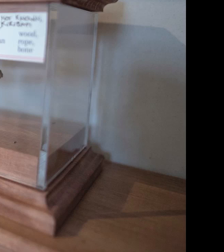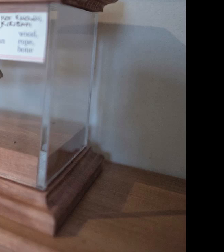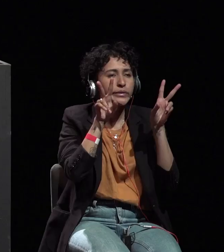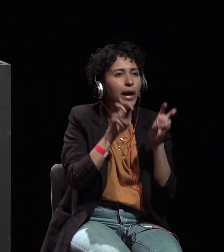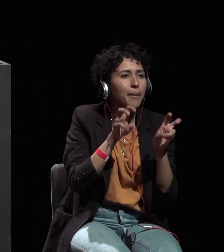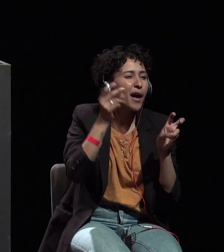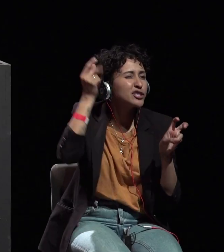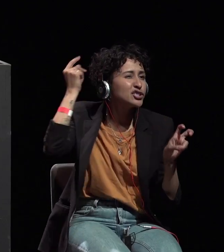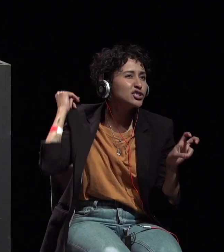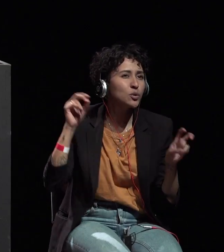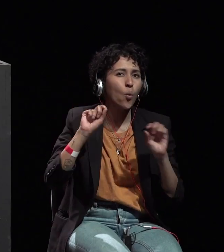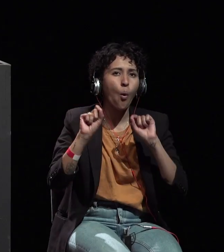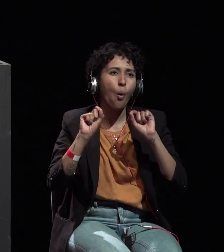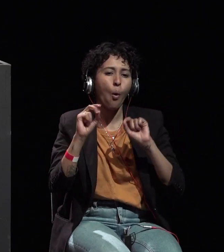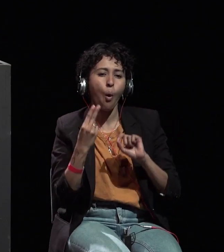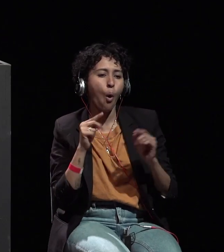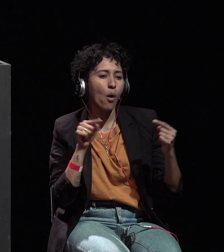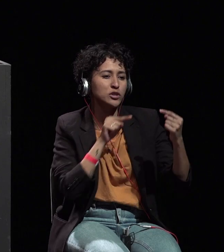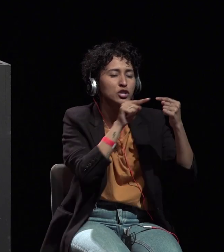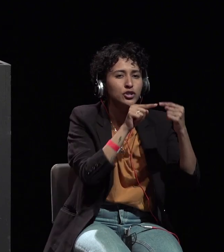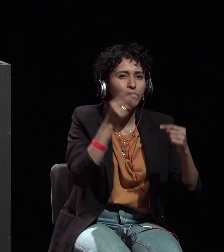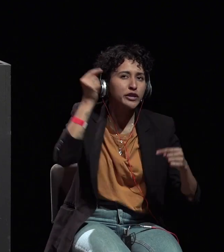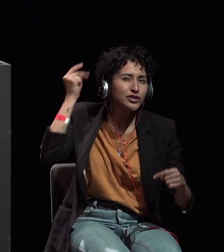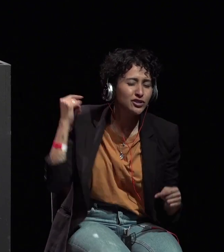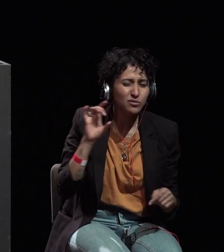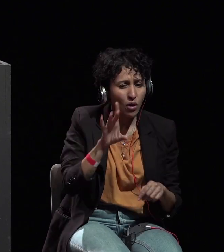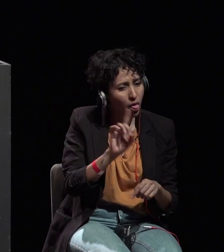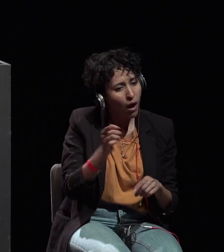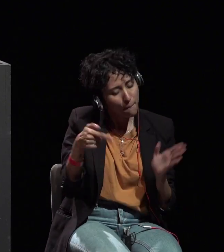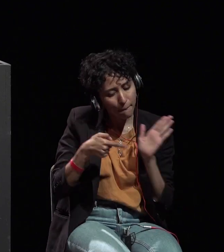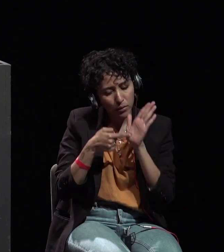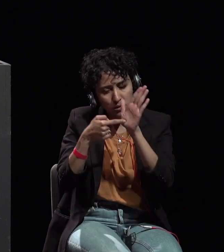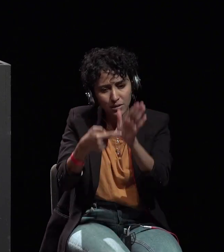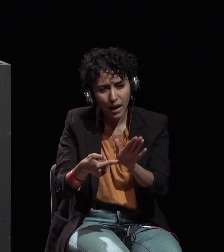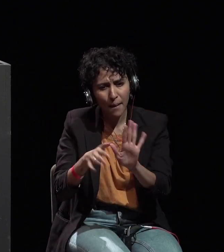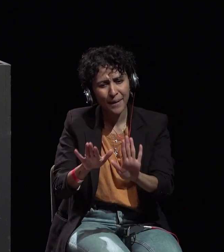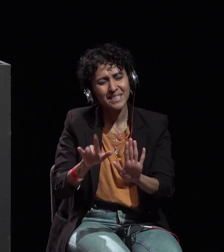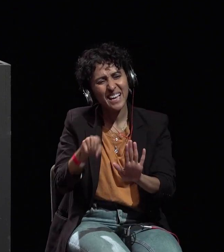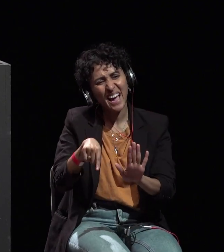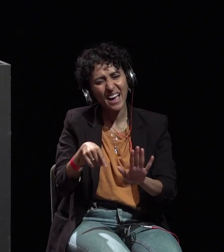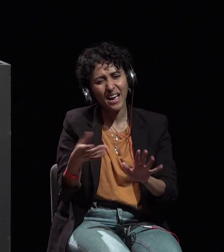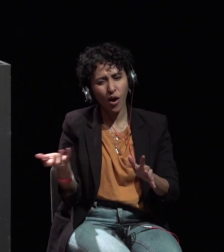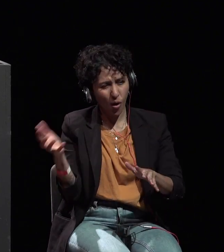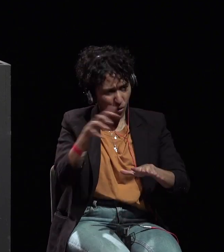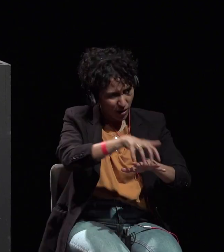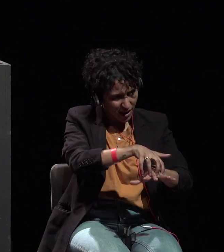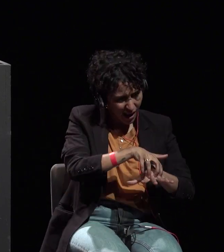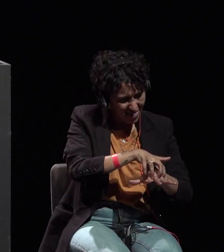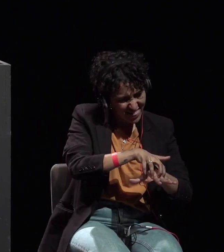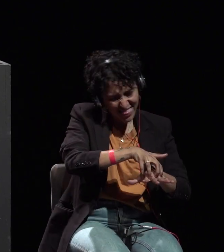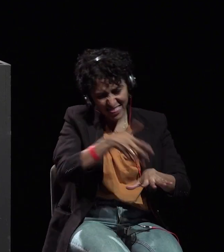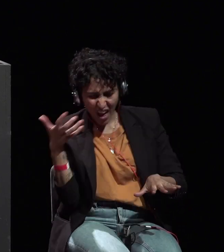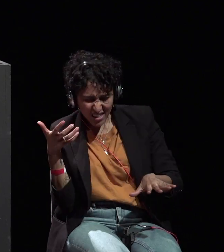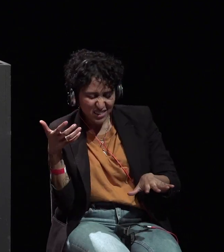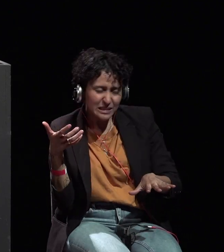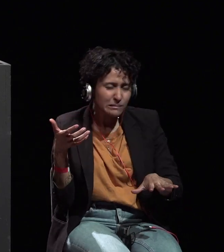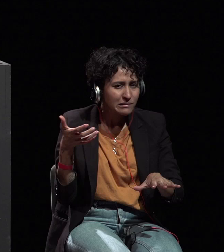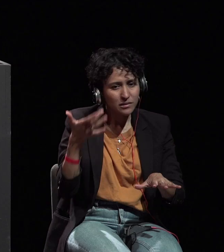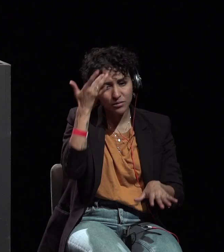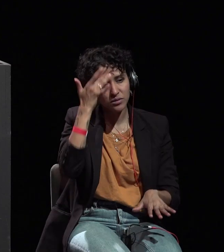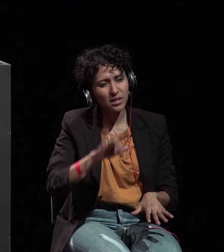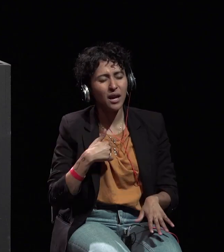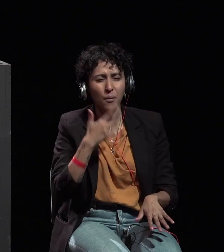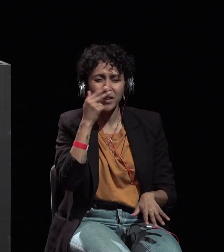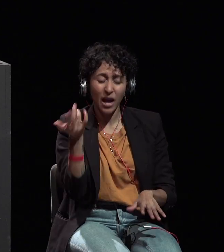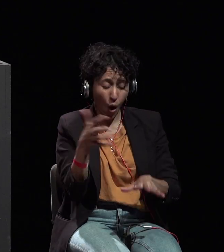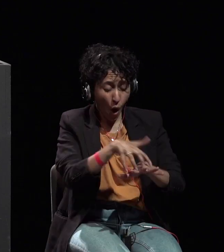was decolonial. At best, it's anti-colonial, which is not the same thing. It certainly does not decenter whiteness or